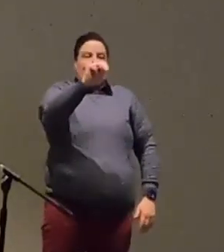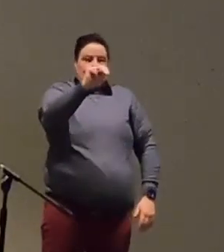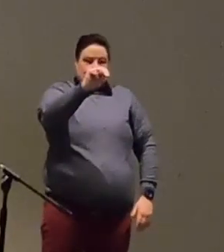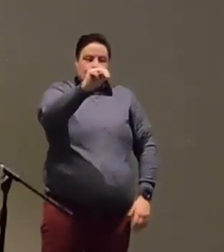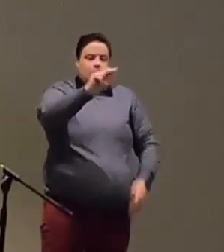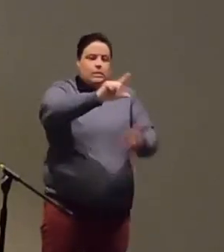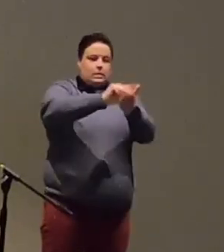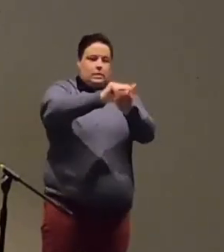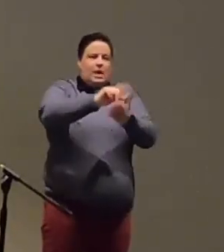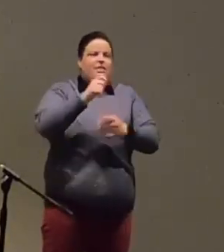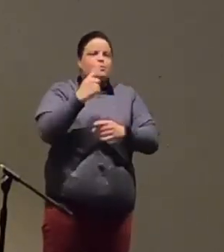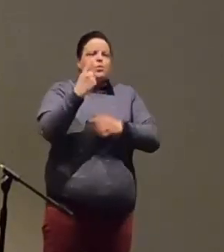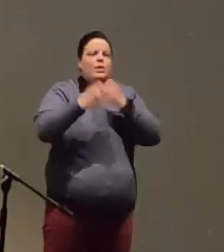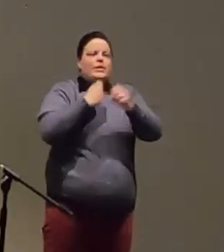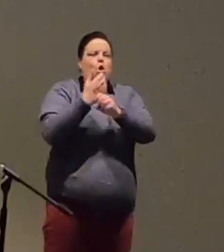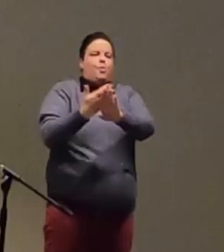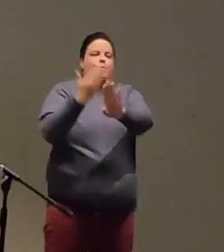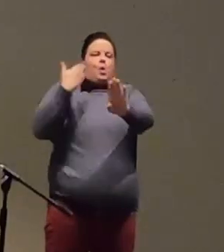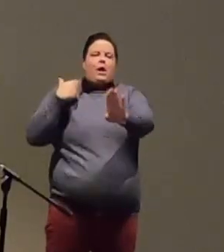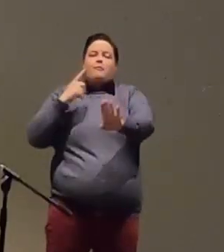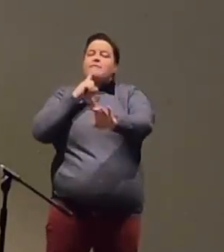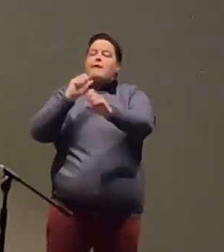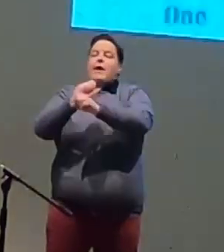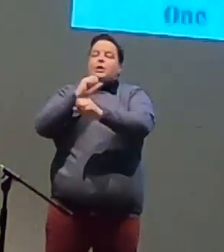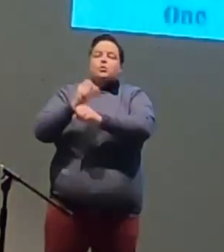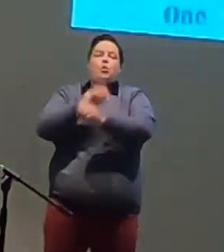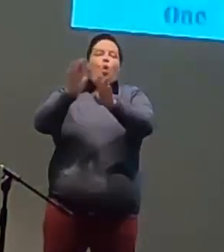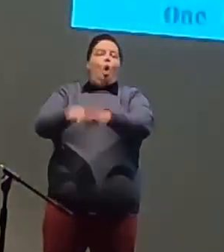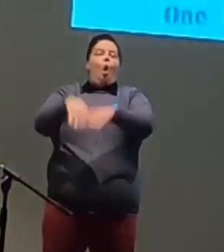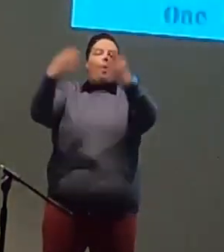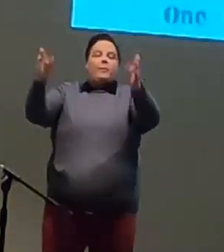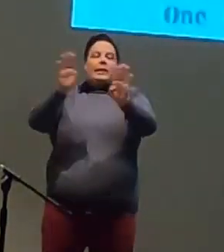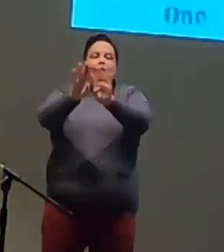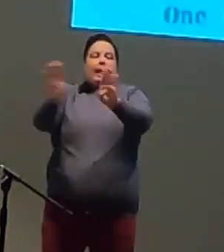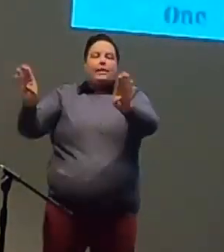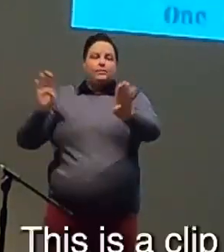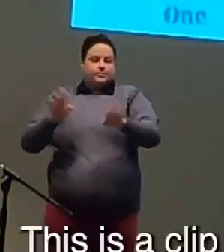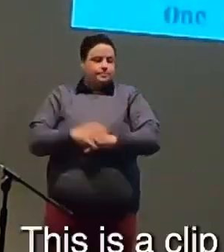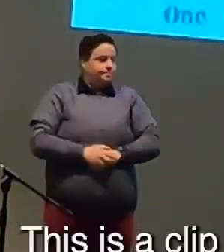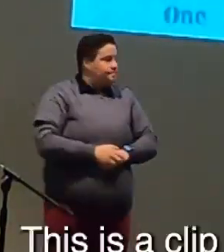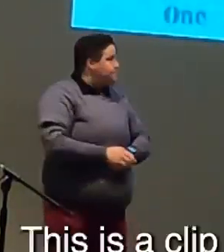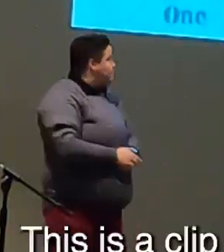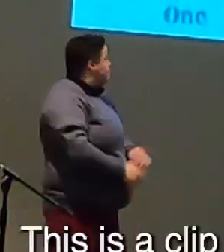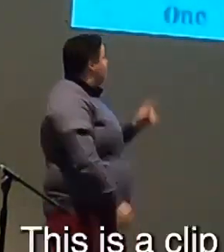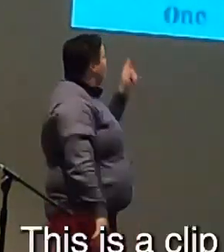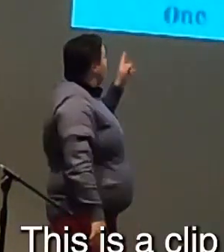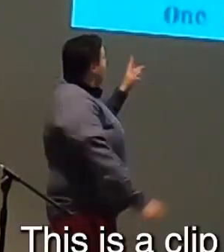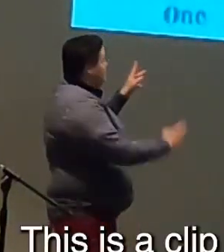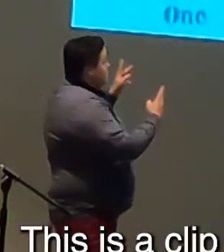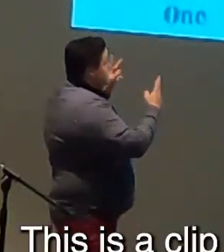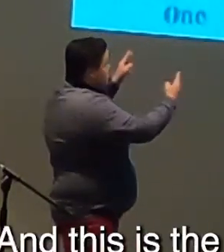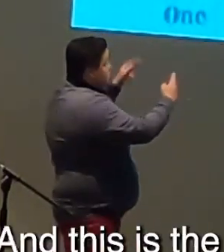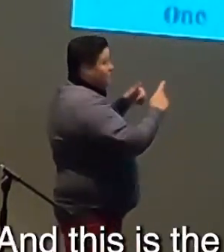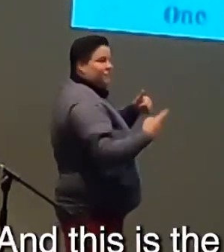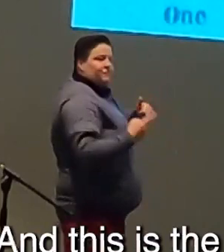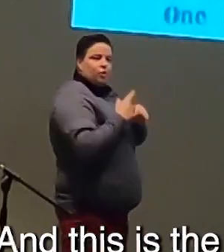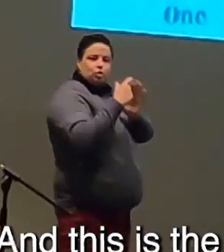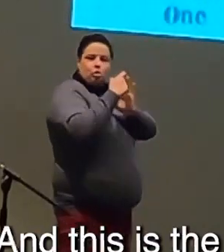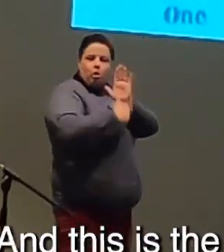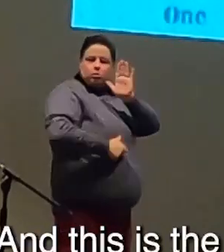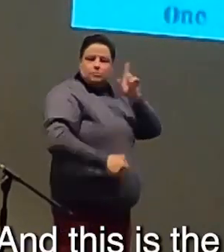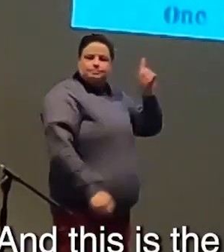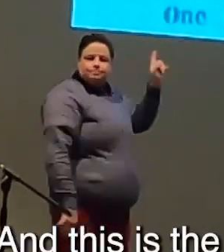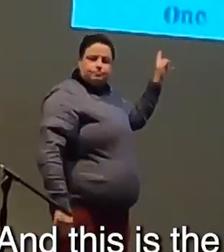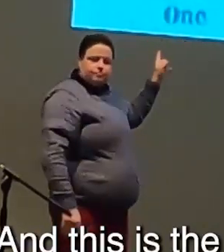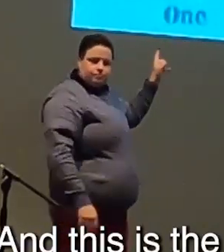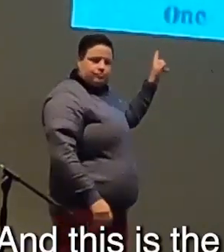almost a year prior to the actual exhibition opening. So this is a clip from that very first article, and this is